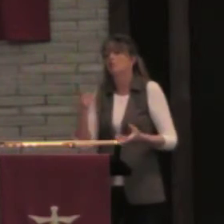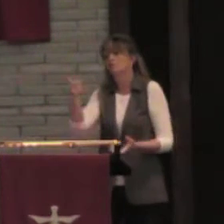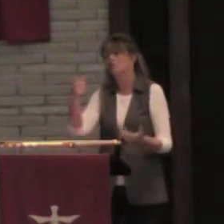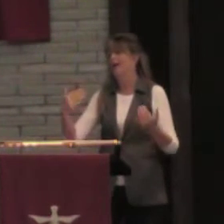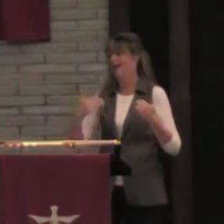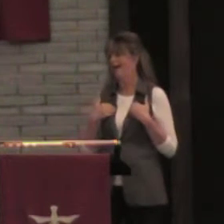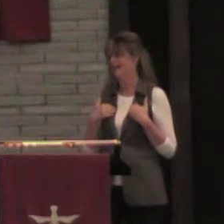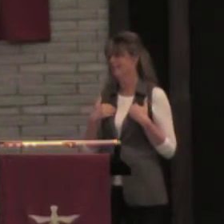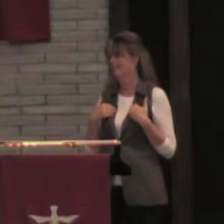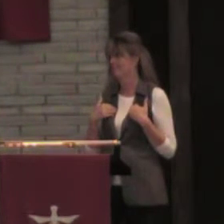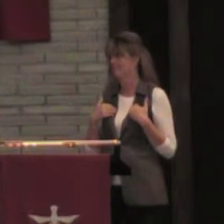So secondly, I believe